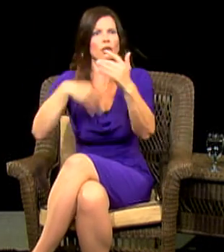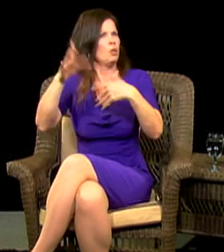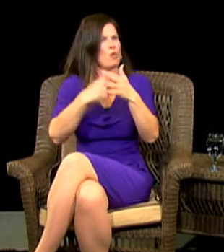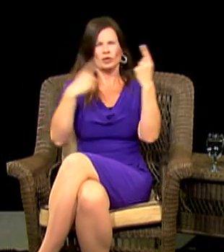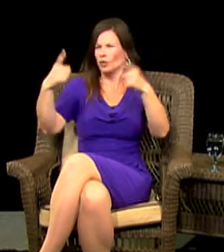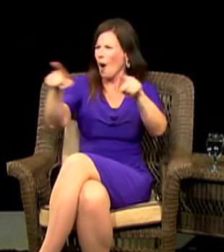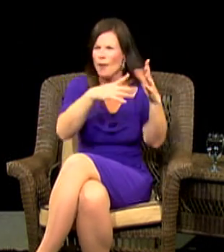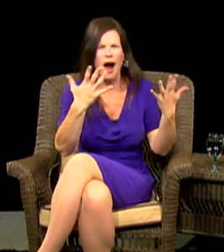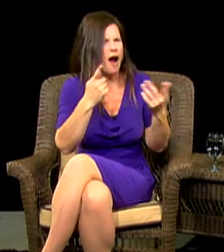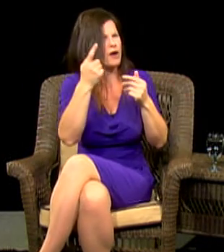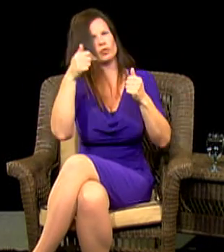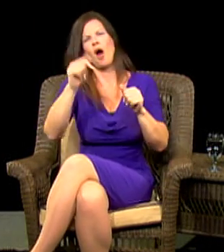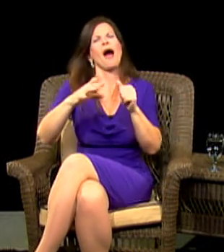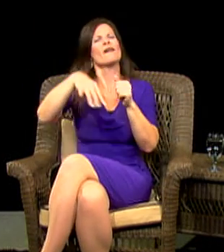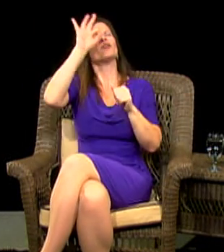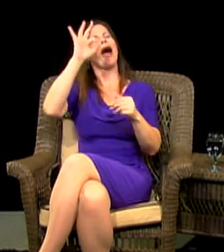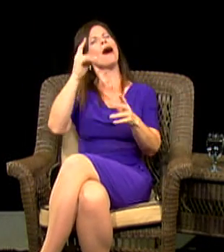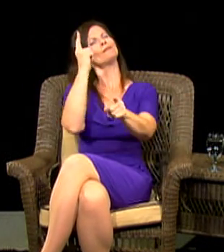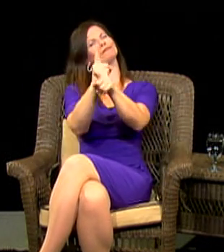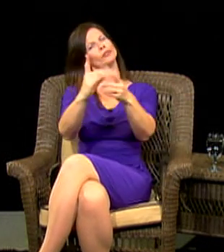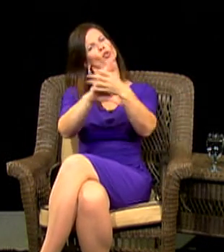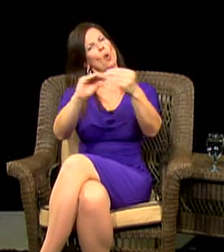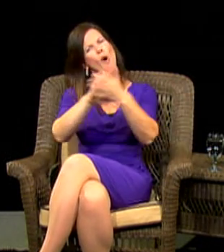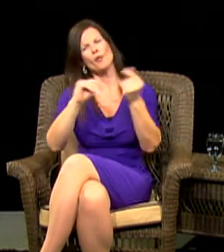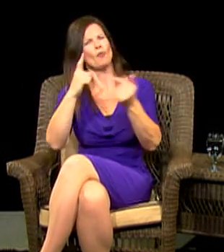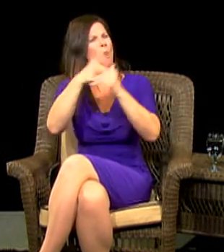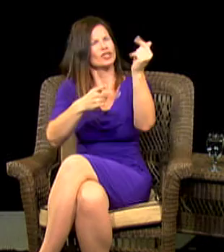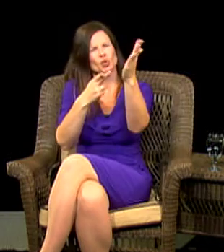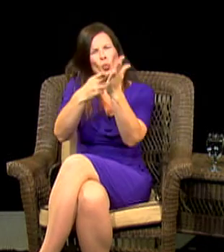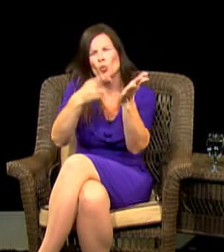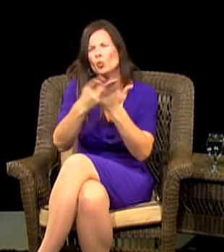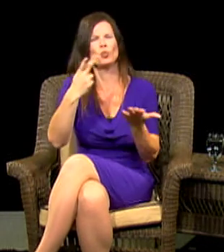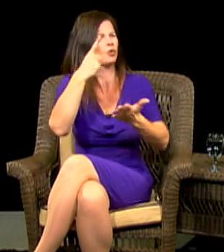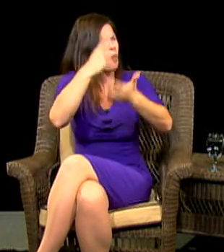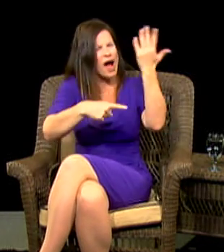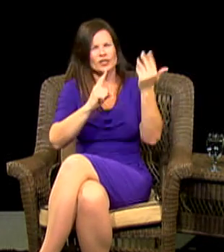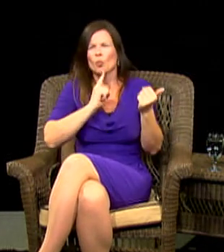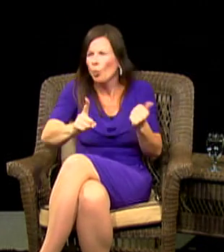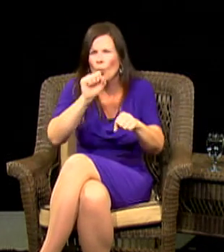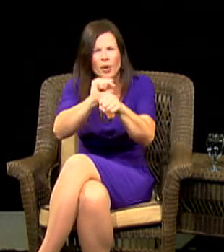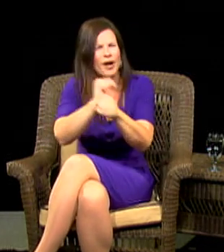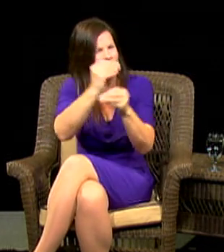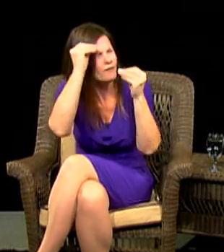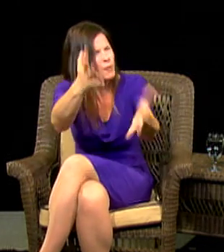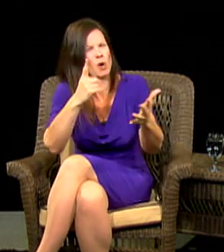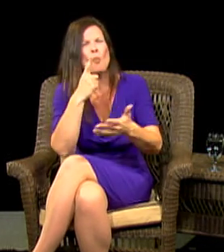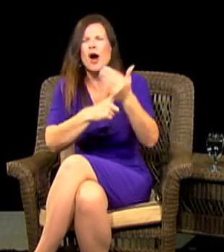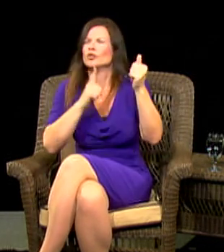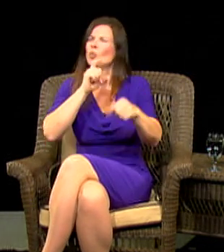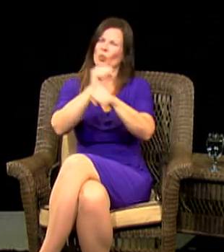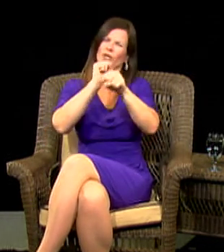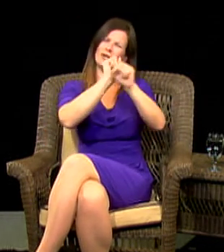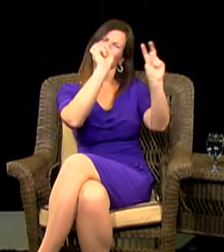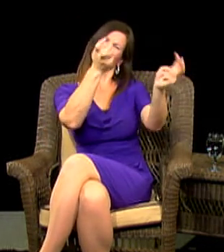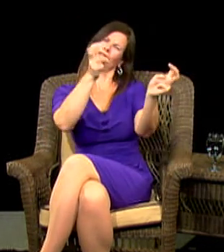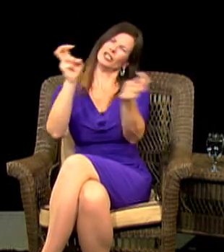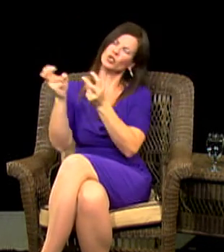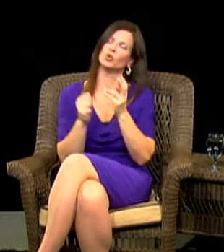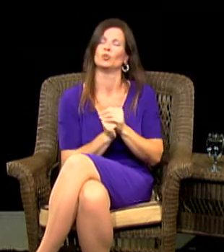to believe. They don't know whom to support. There's so much that goes on, and they are struggling in finding out what the real truth is, whom to